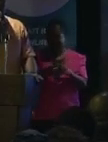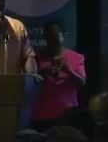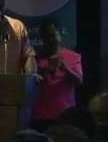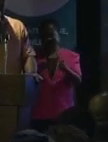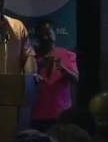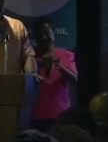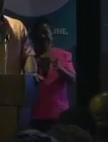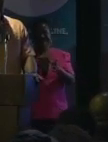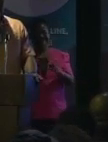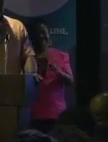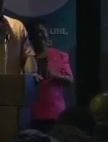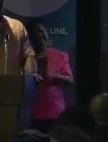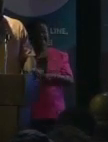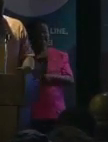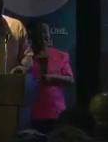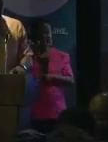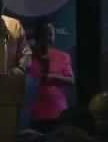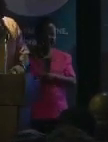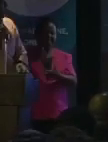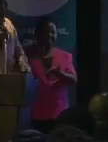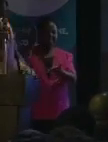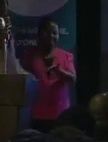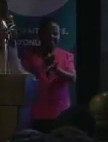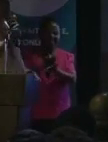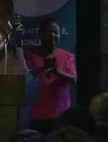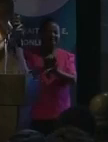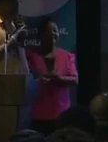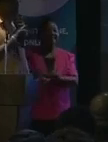if they are genuine.